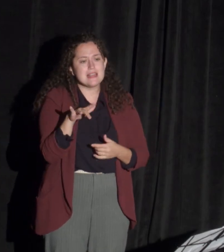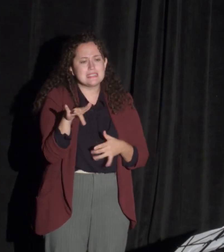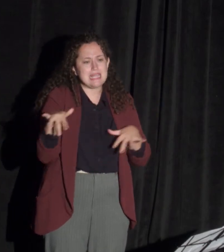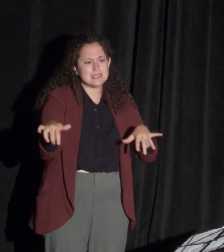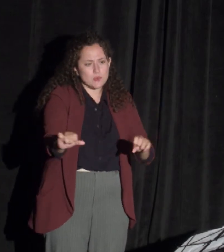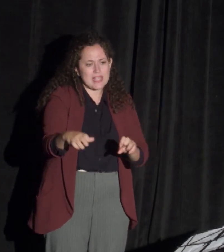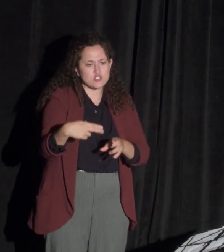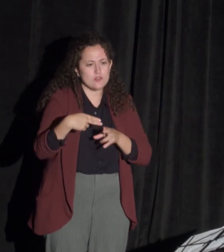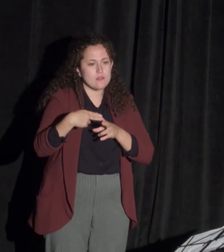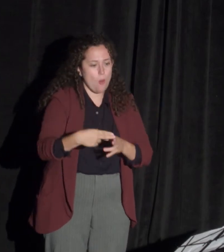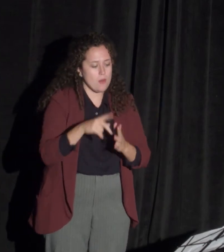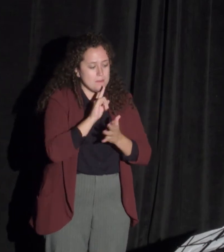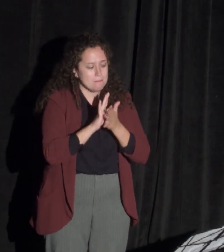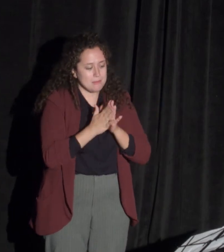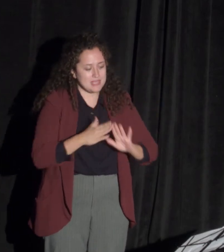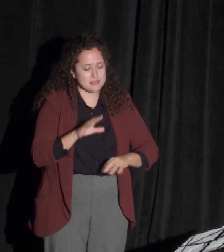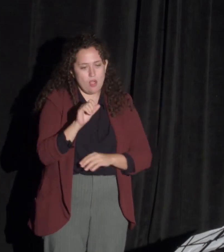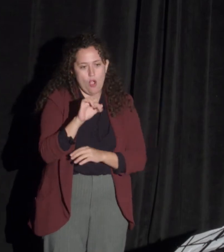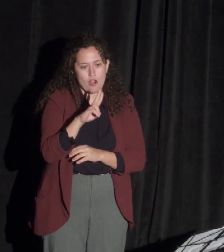by Arkady Martine, Tor.